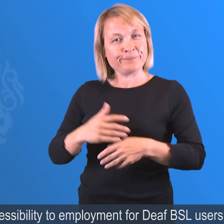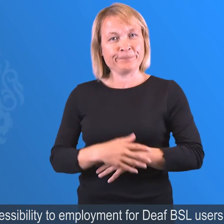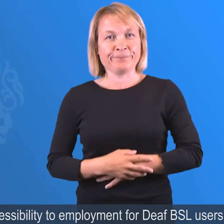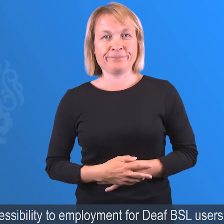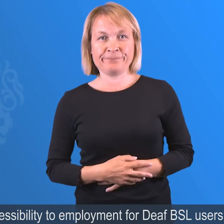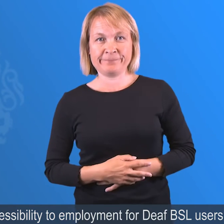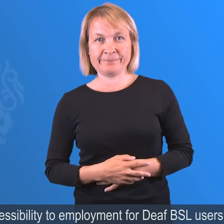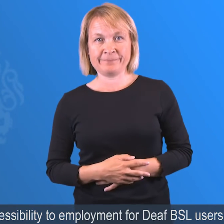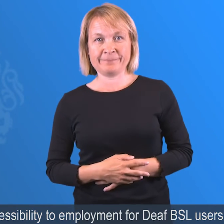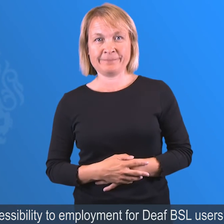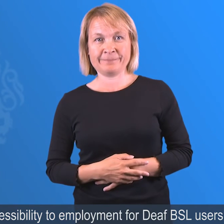BSL users.